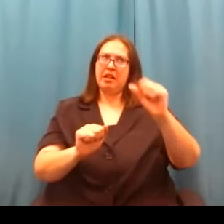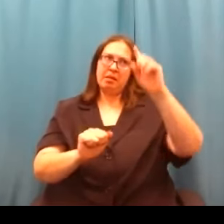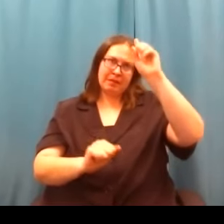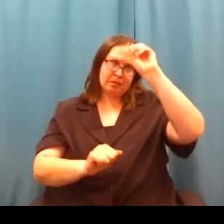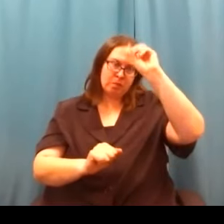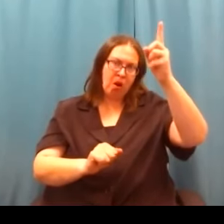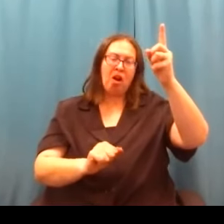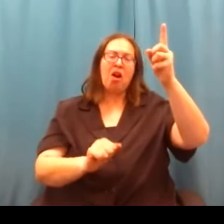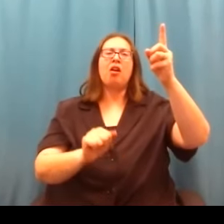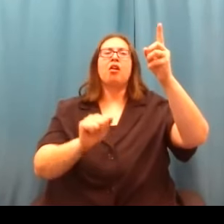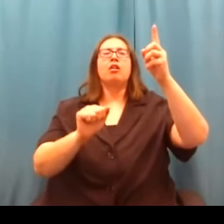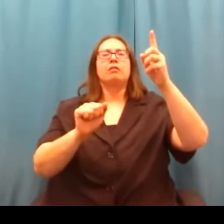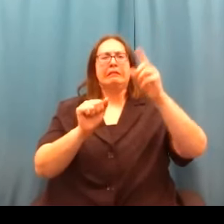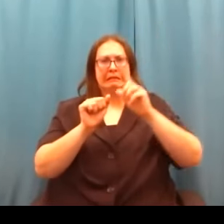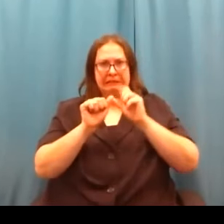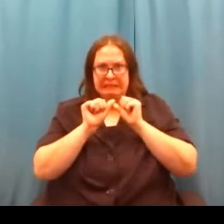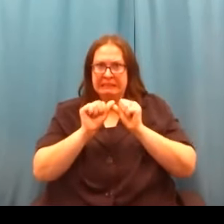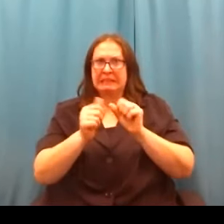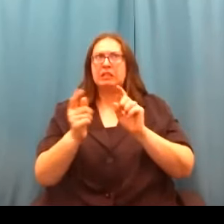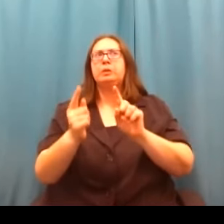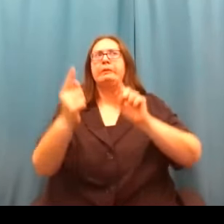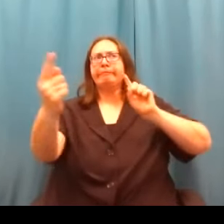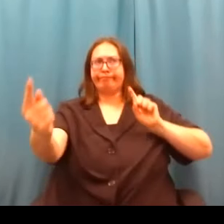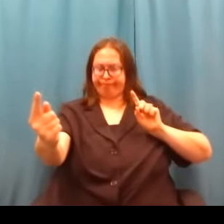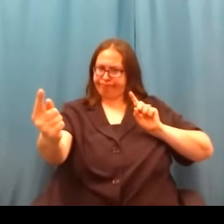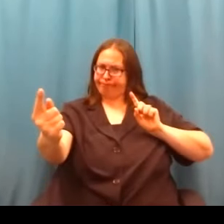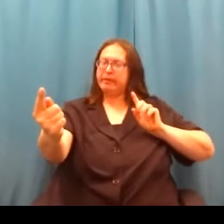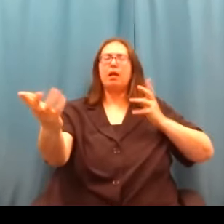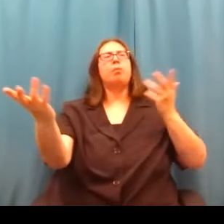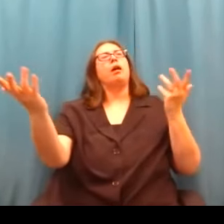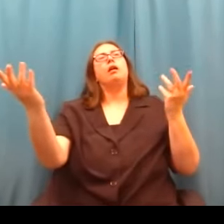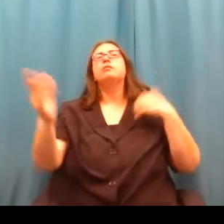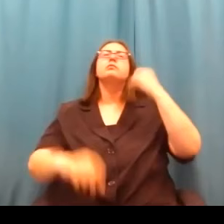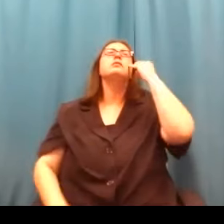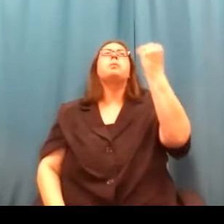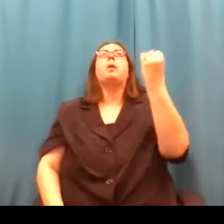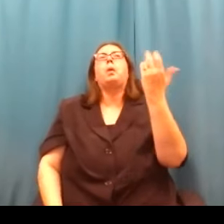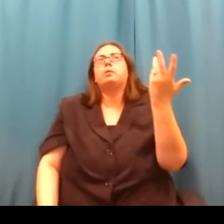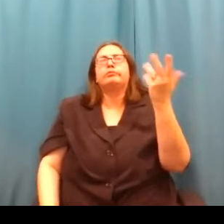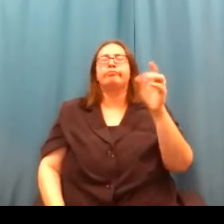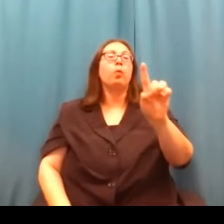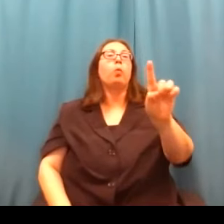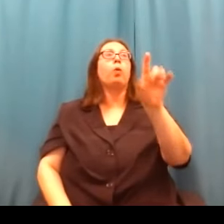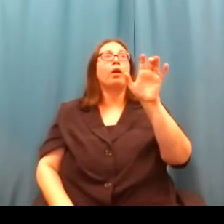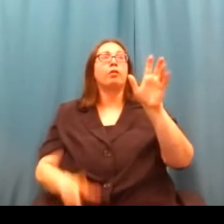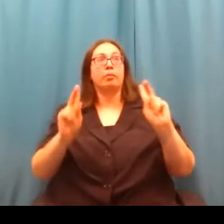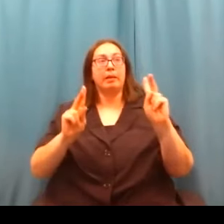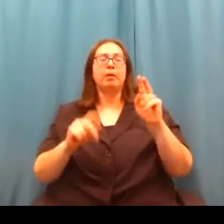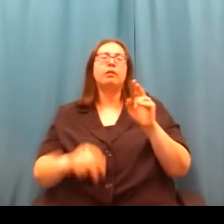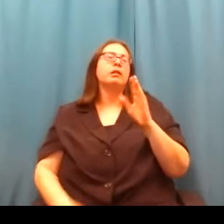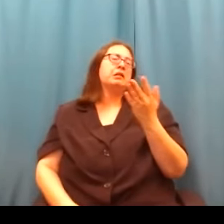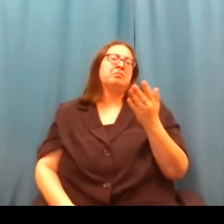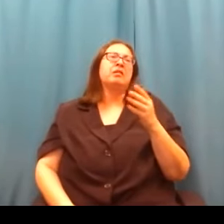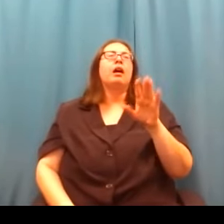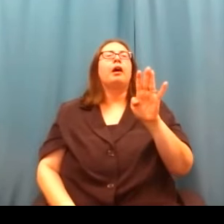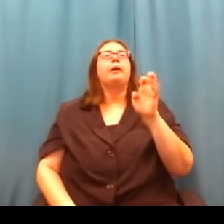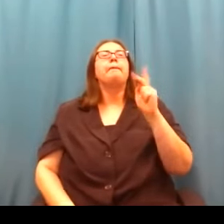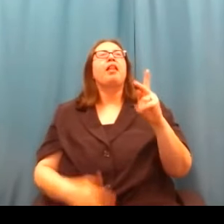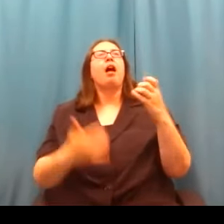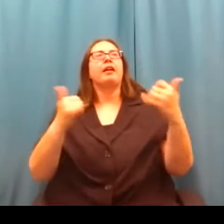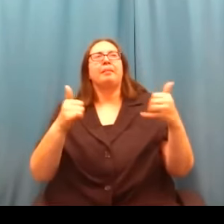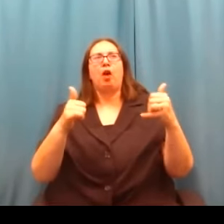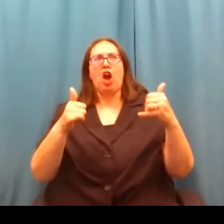to socially distance, but even let's say it's 100 and you're having a block party or something along those